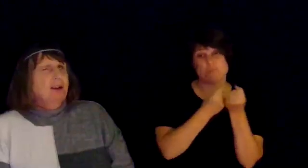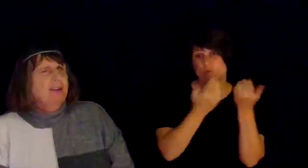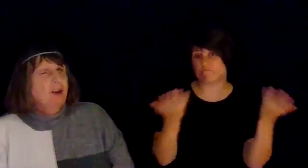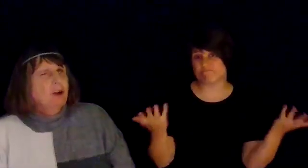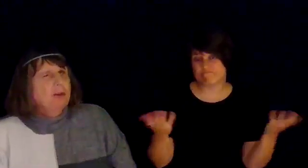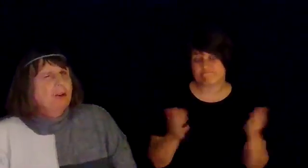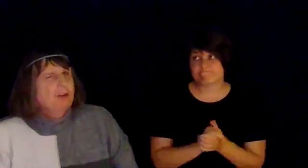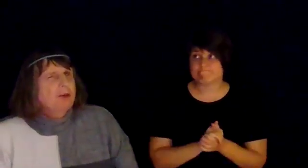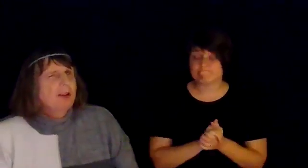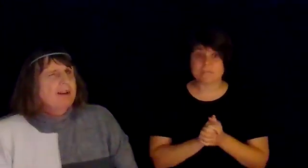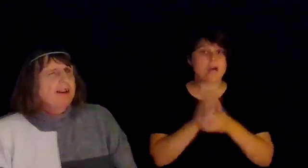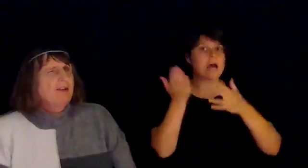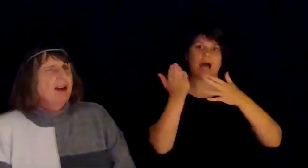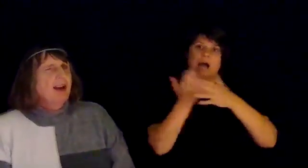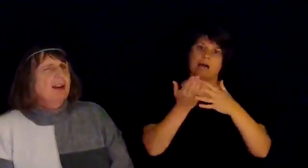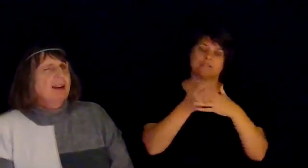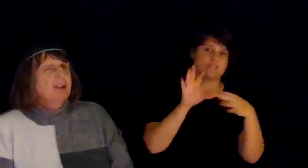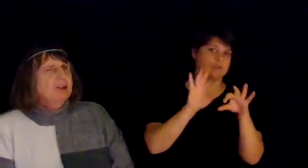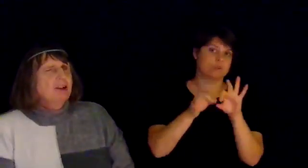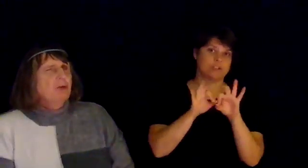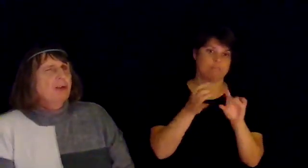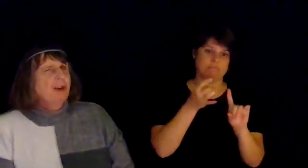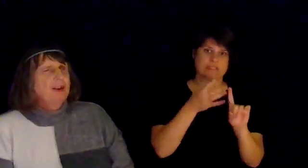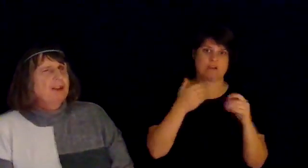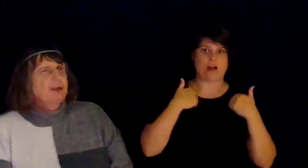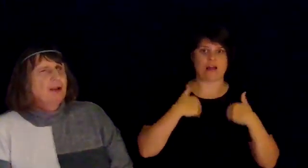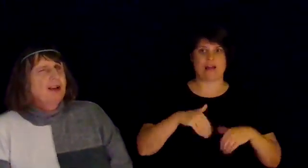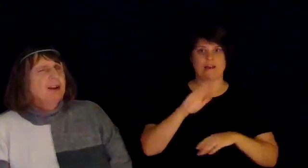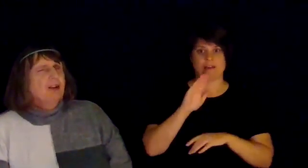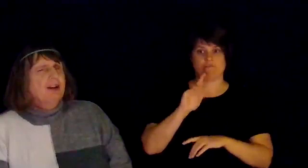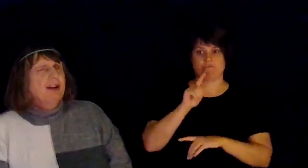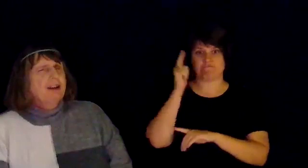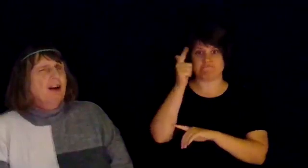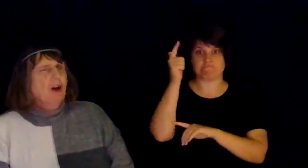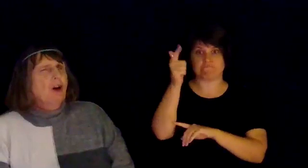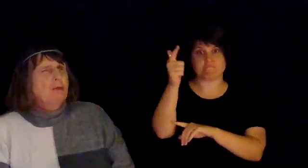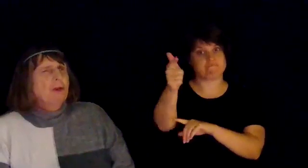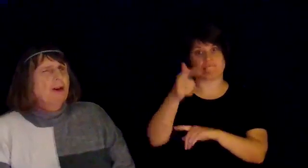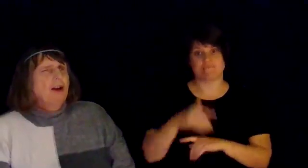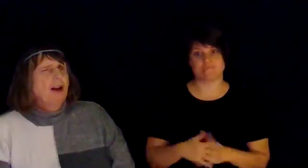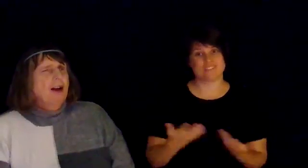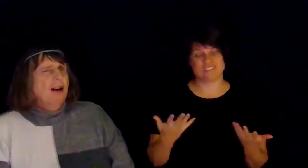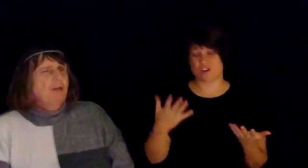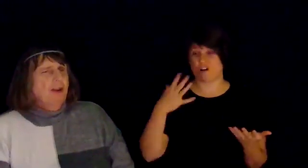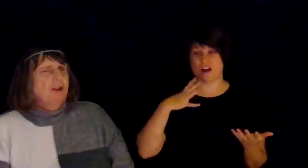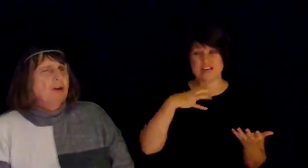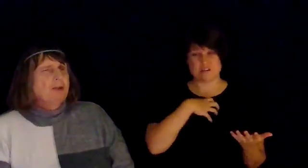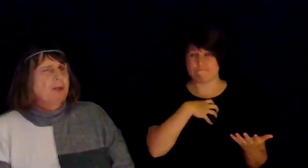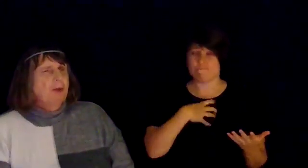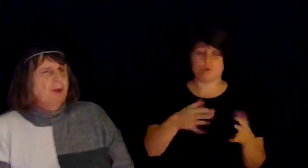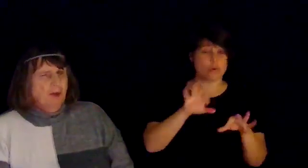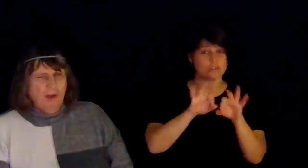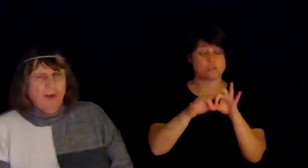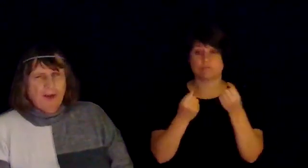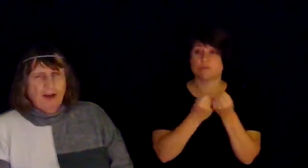Access to interpreters, particularly living in the country, was an issue, so I needed a lot more